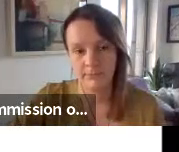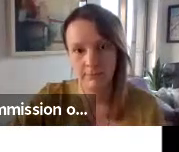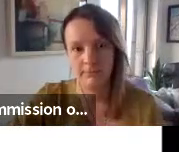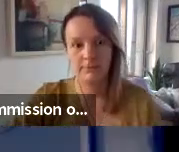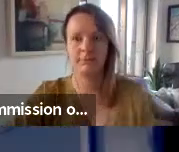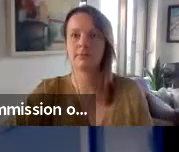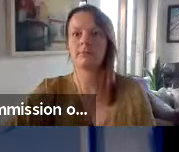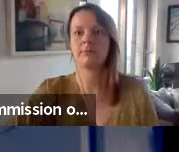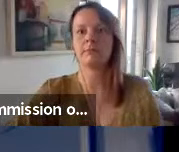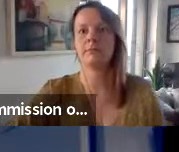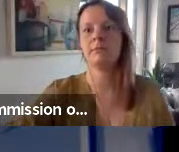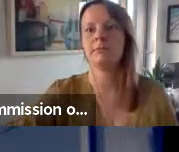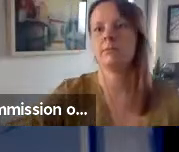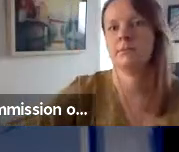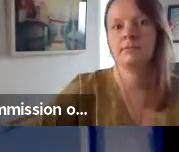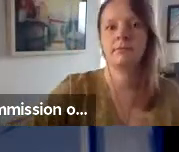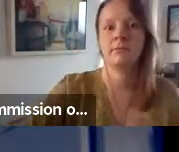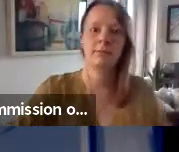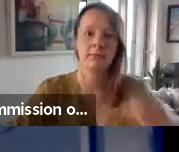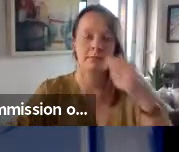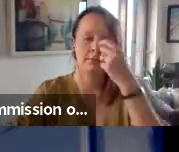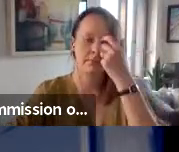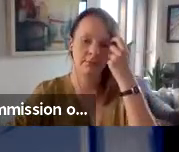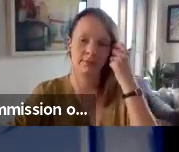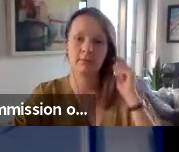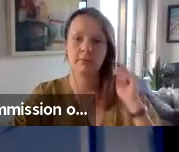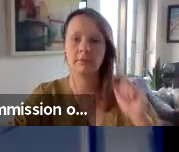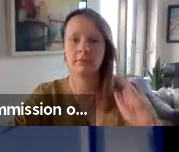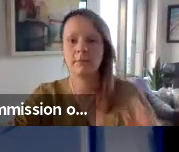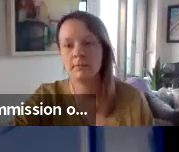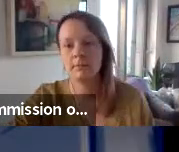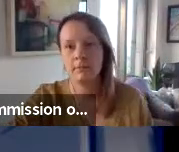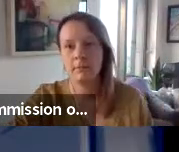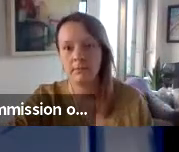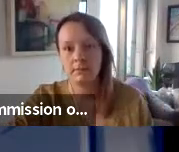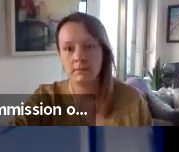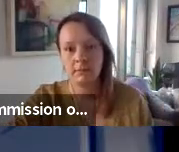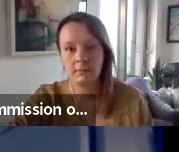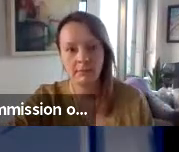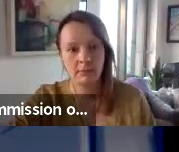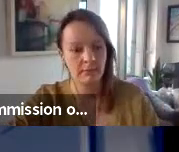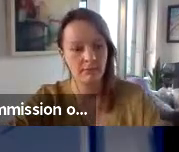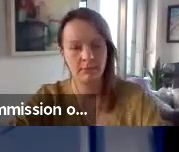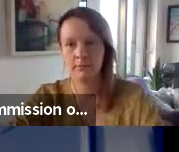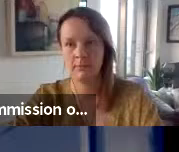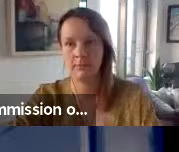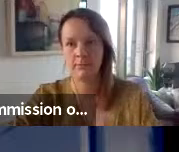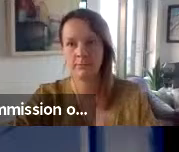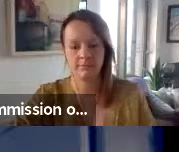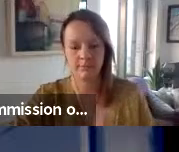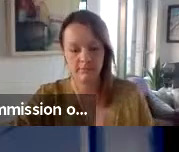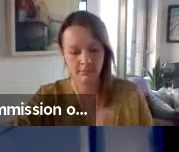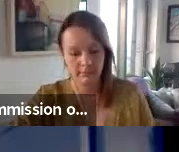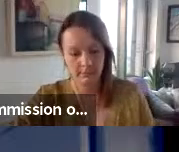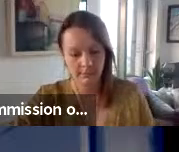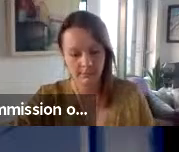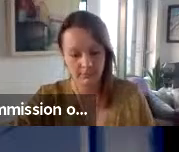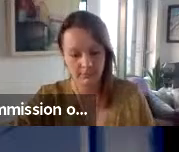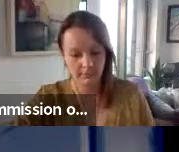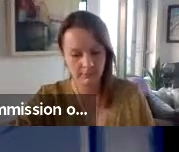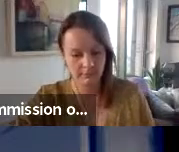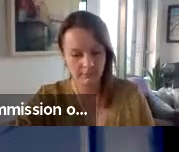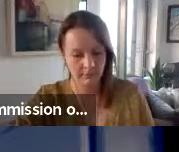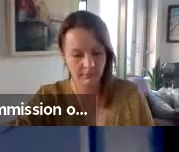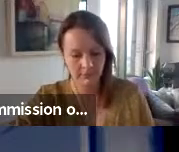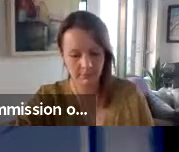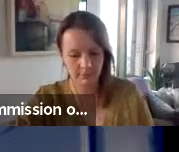My name is Ellen Clifford. I am very proud to be co-chair of the Commission on Social Security. I